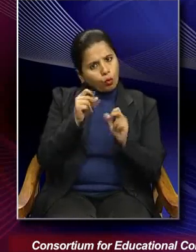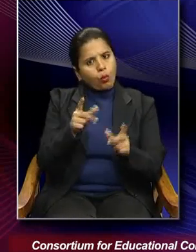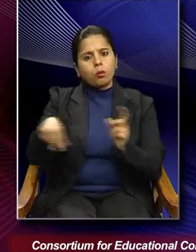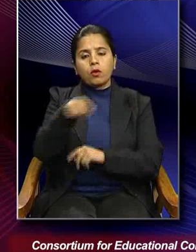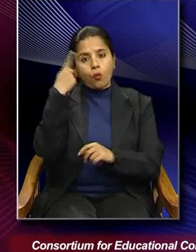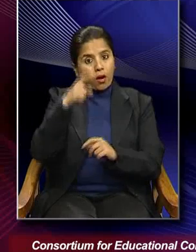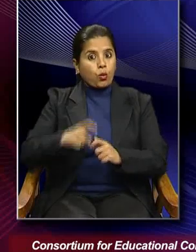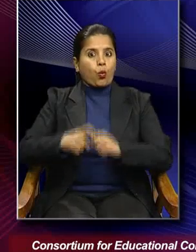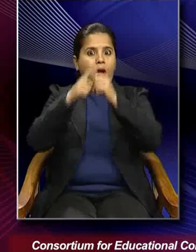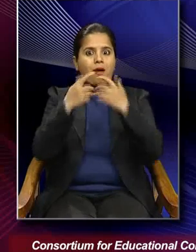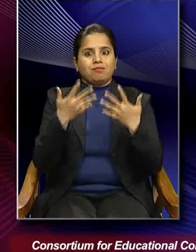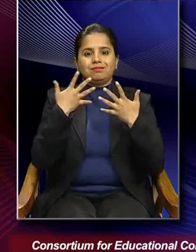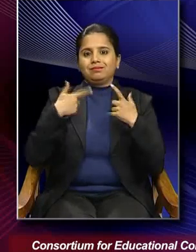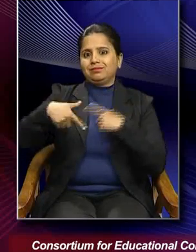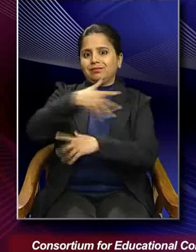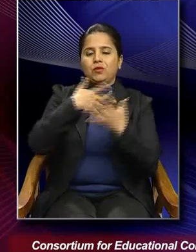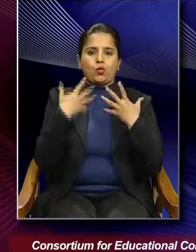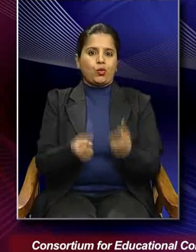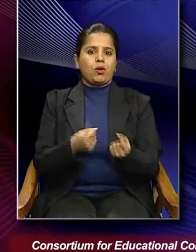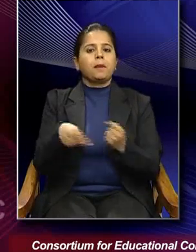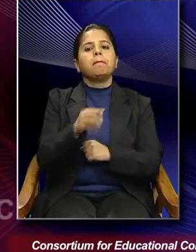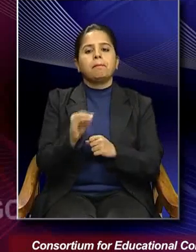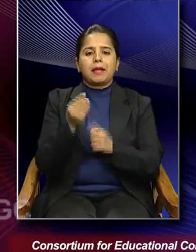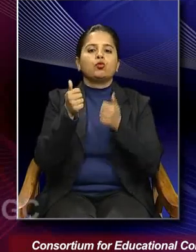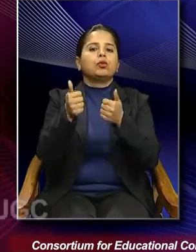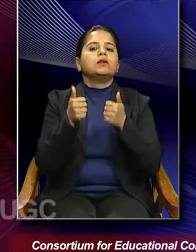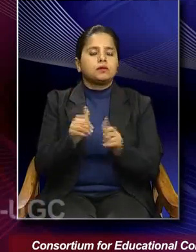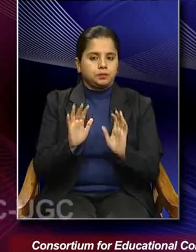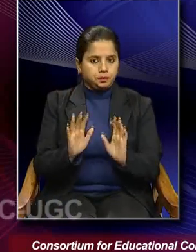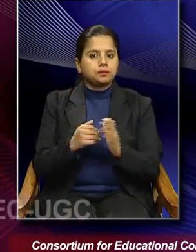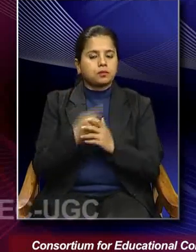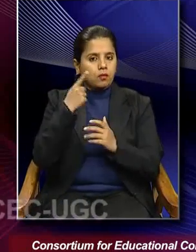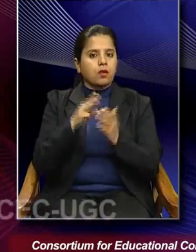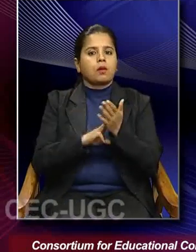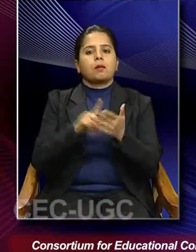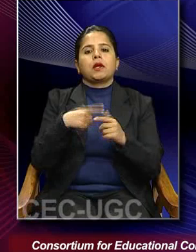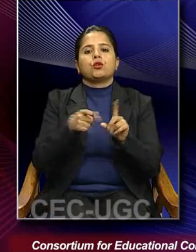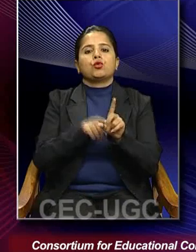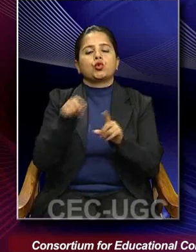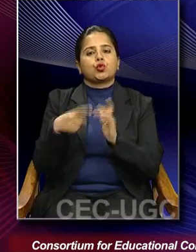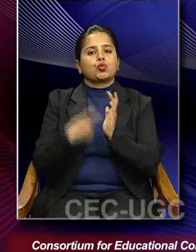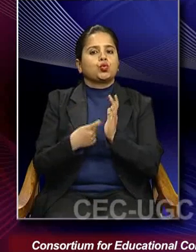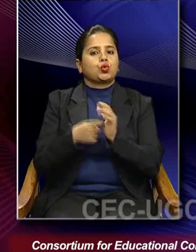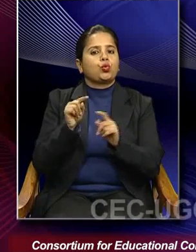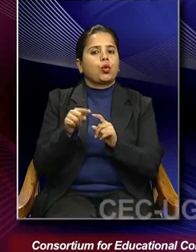better quality of environment, then we will have a better result under the majority rule voting principle.